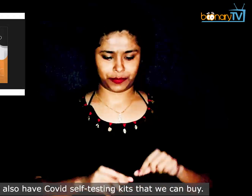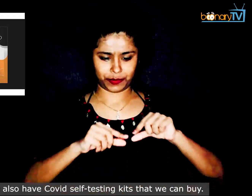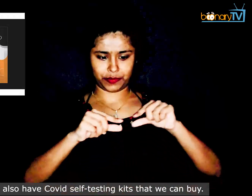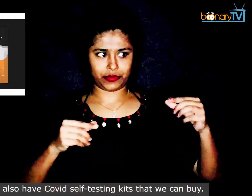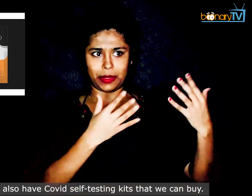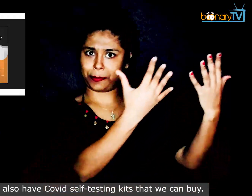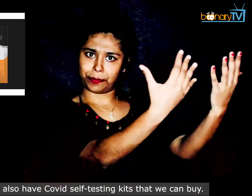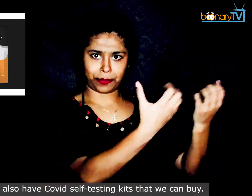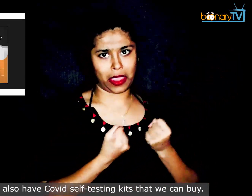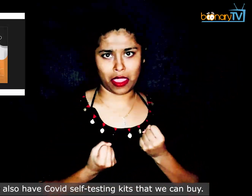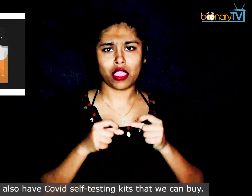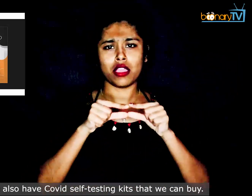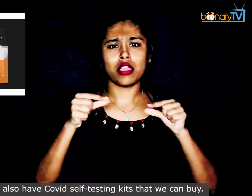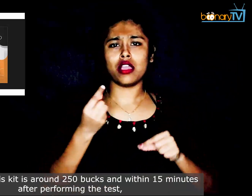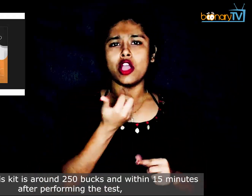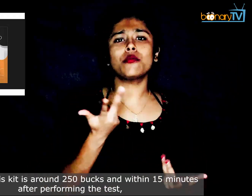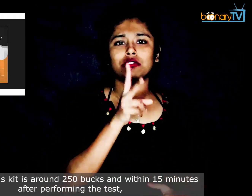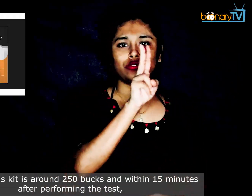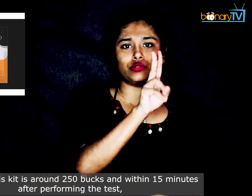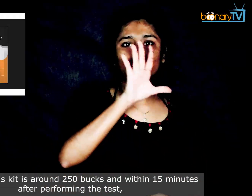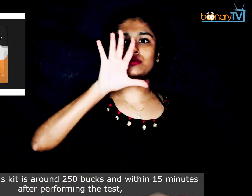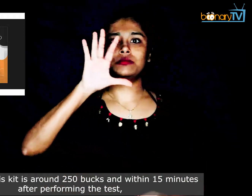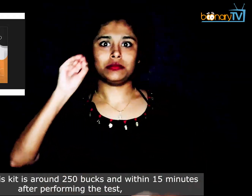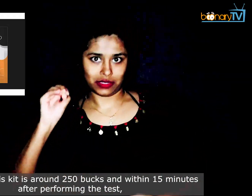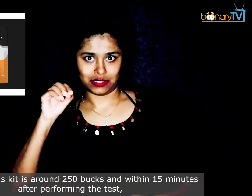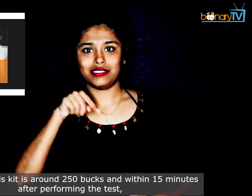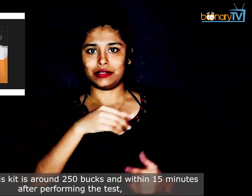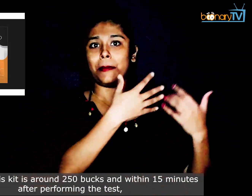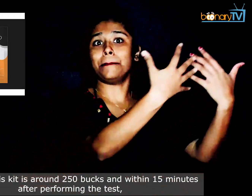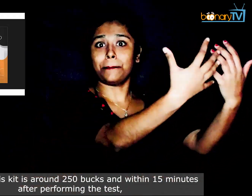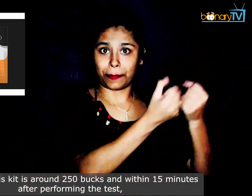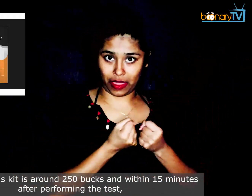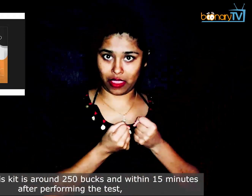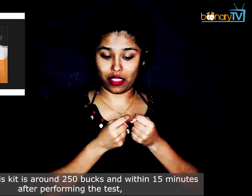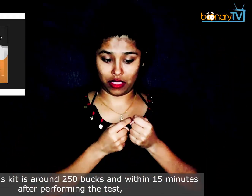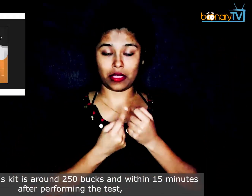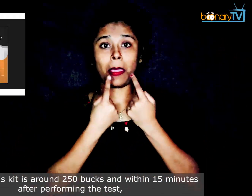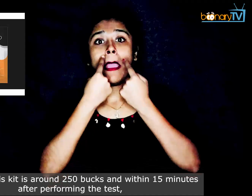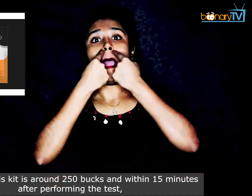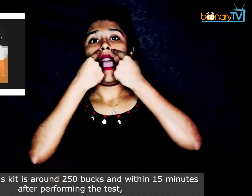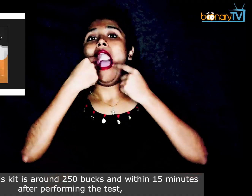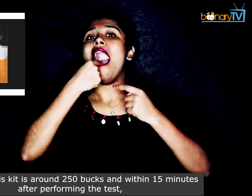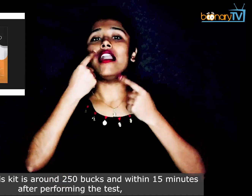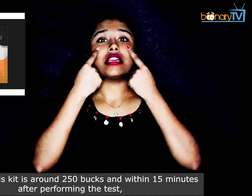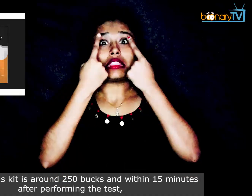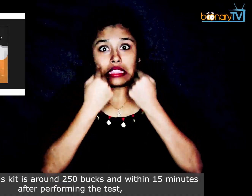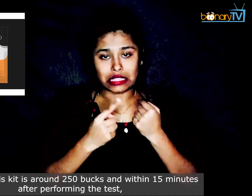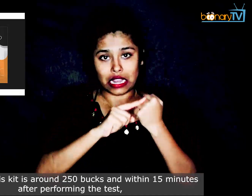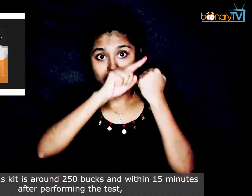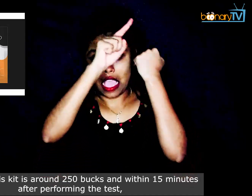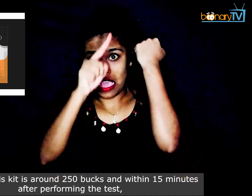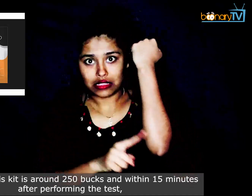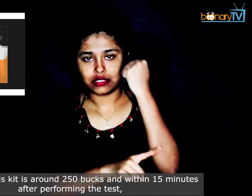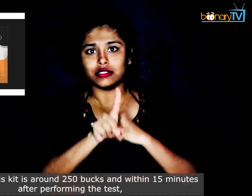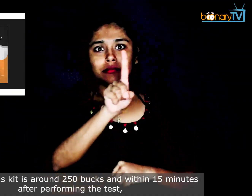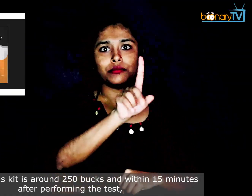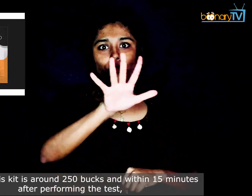kits that we can buy. The cost of this kit is around 250 bucks. And within 15